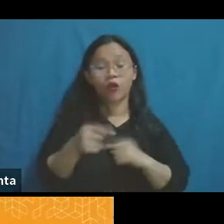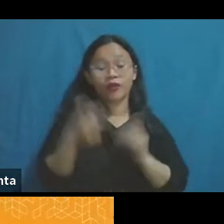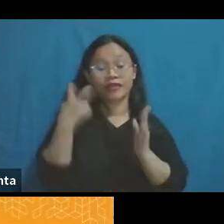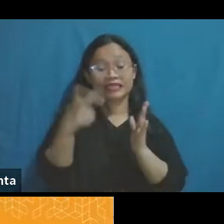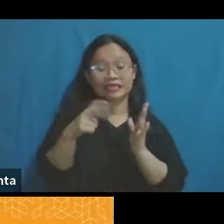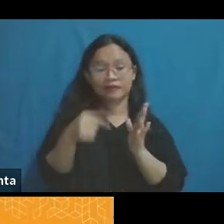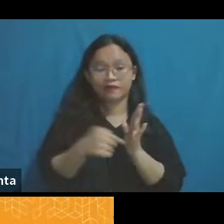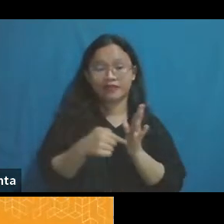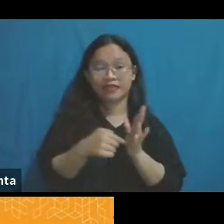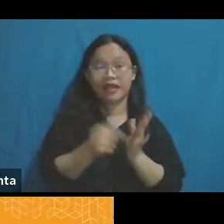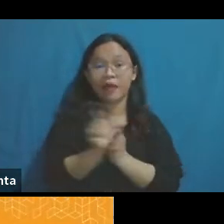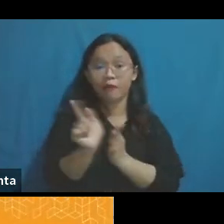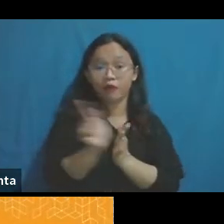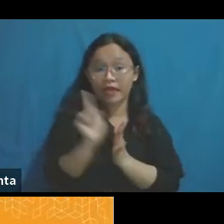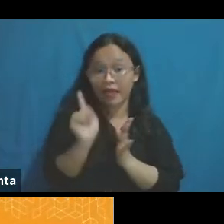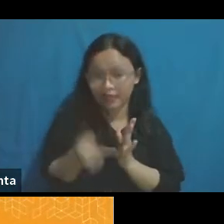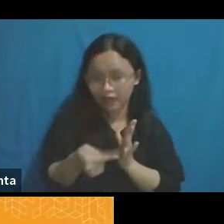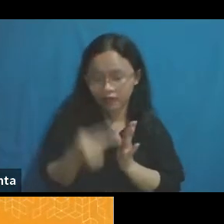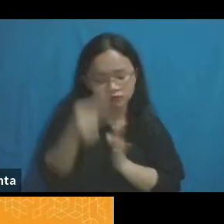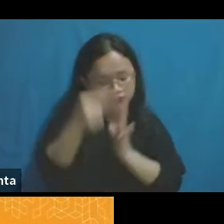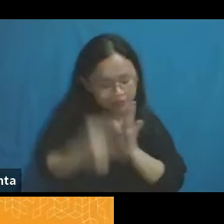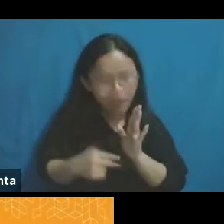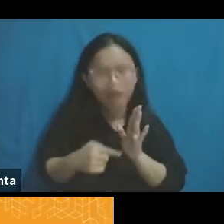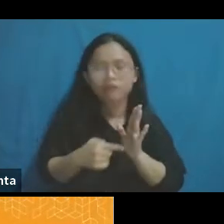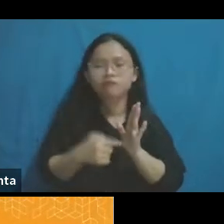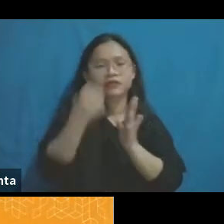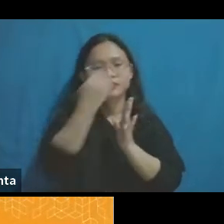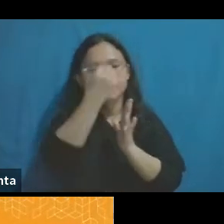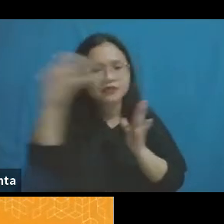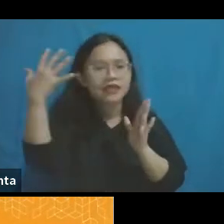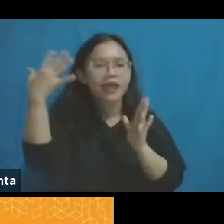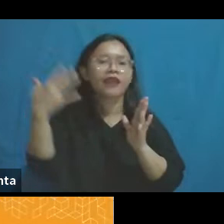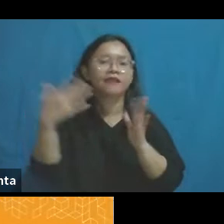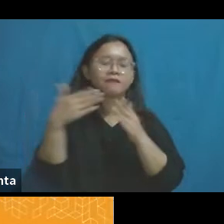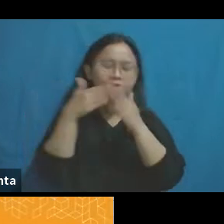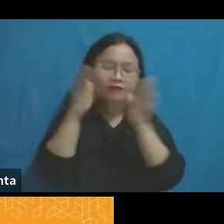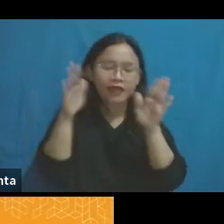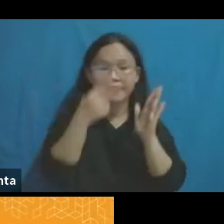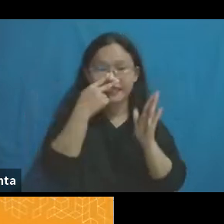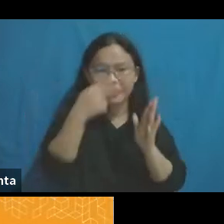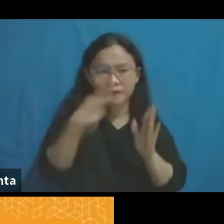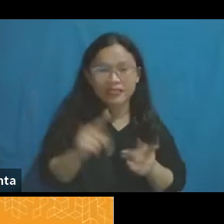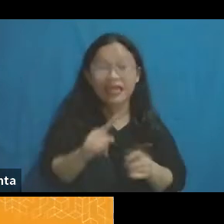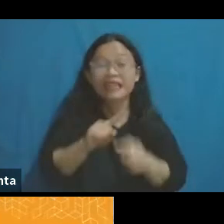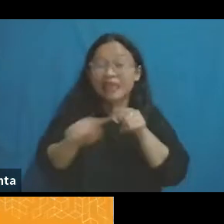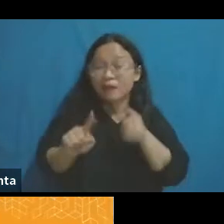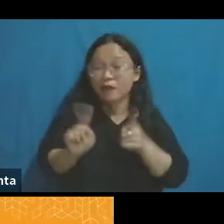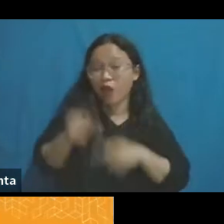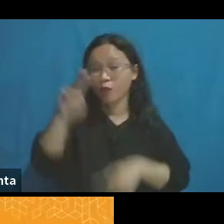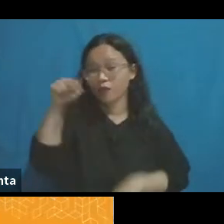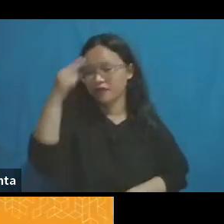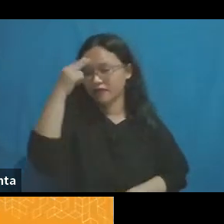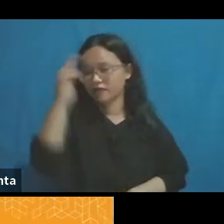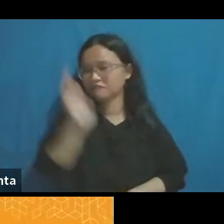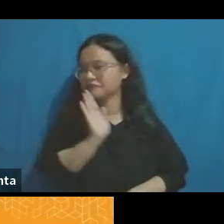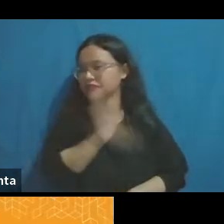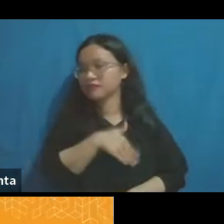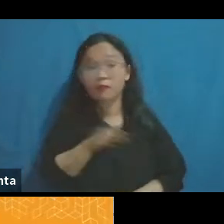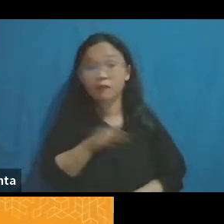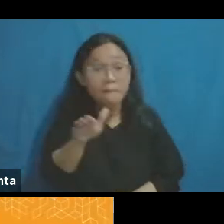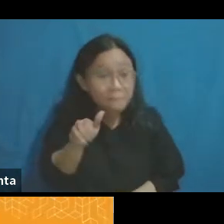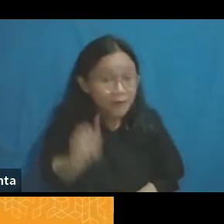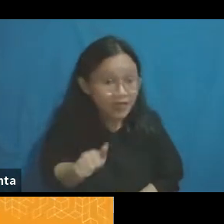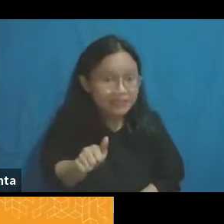trusted, so if they still ignore what we have done until today, and then we